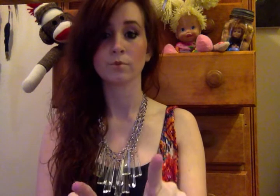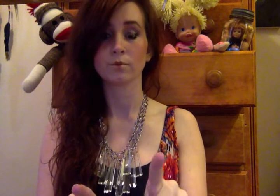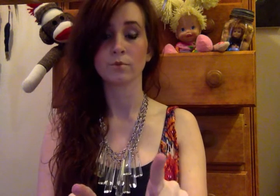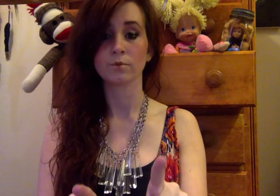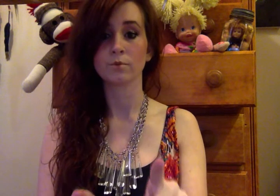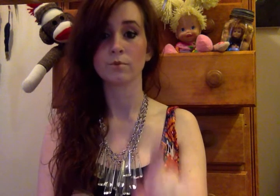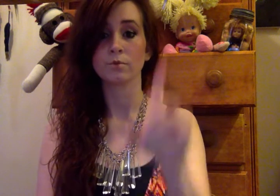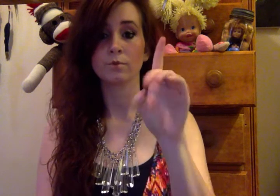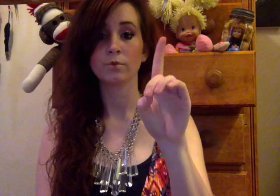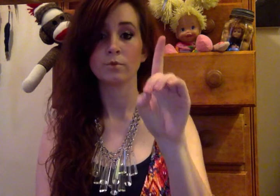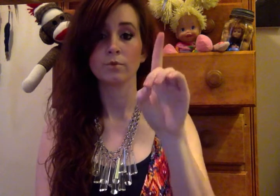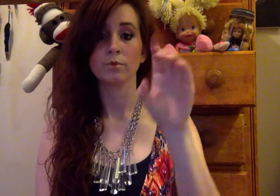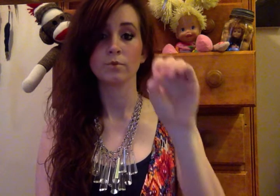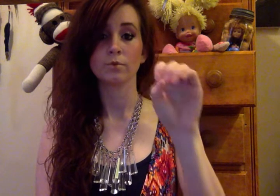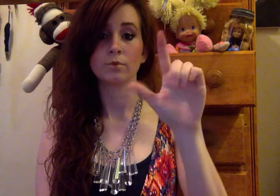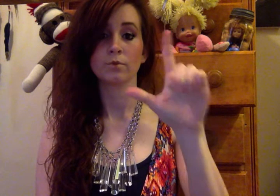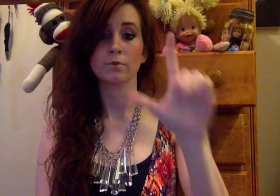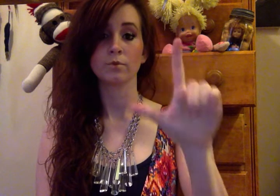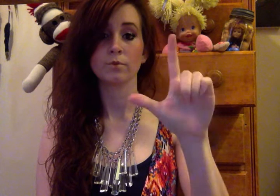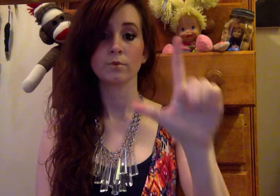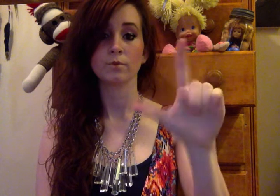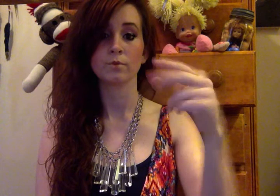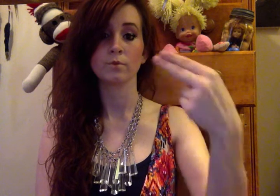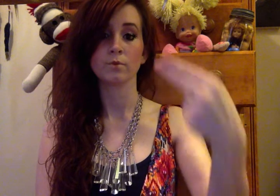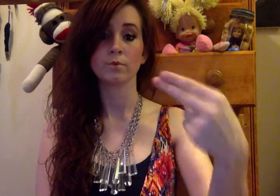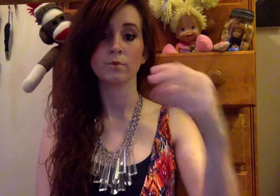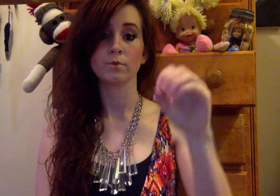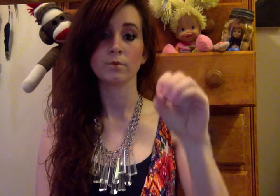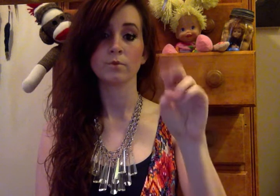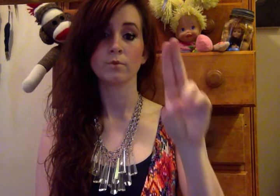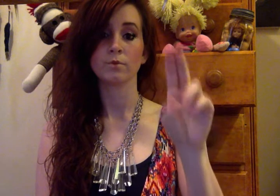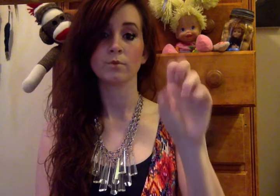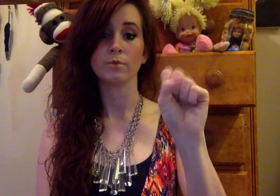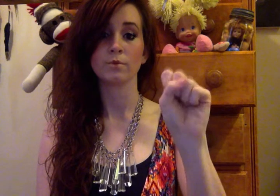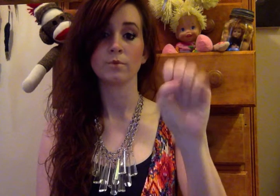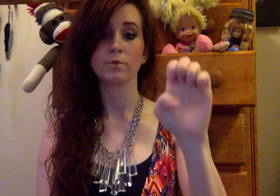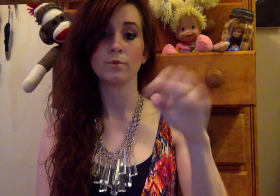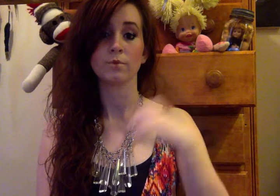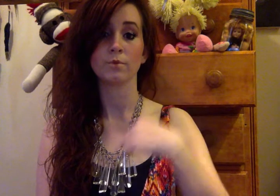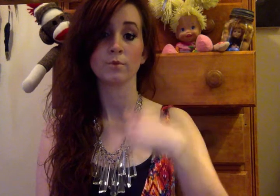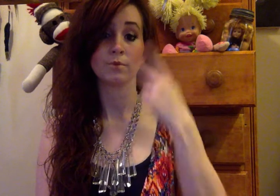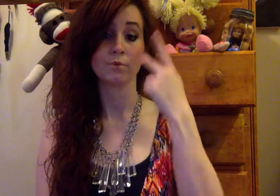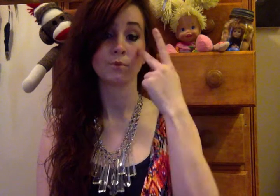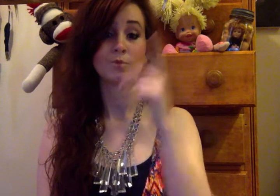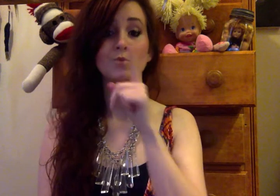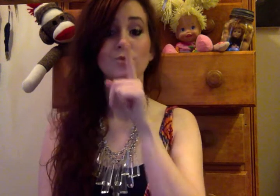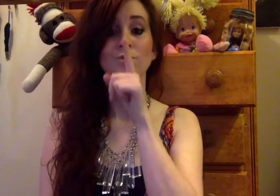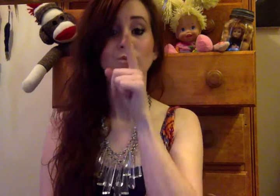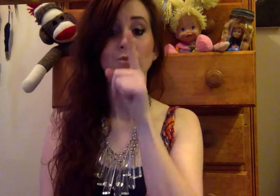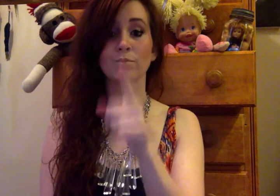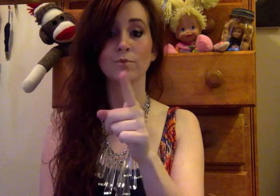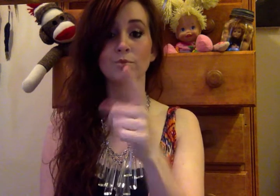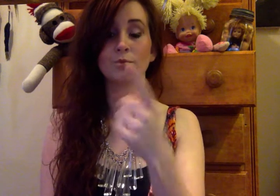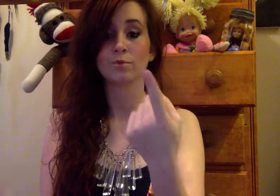C-O-L-L-H-O-U-S-E I see things that nobody else sees C